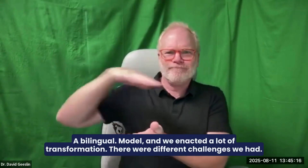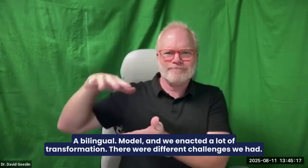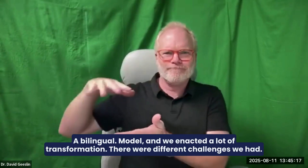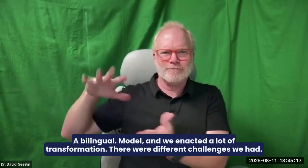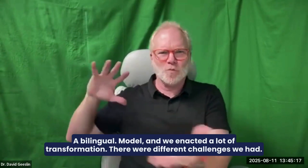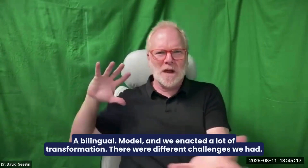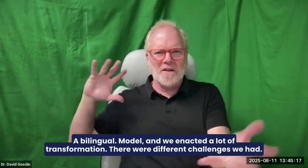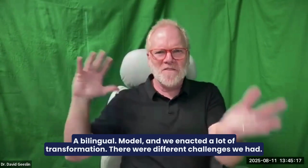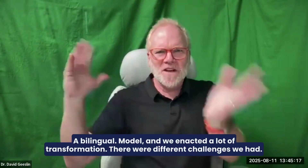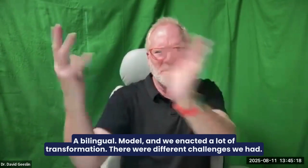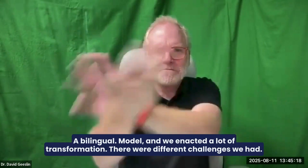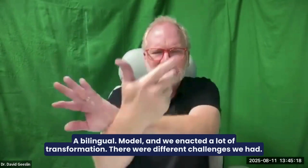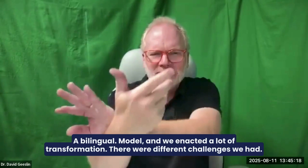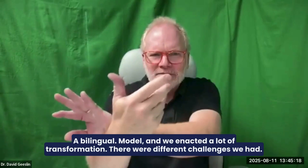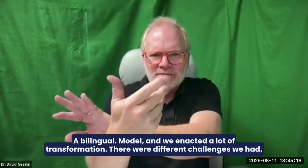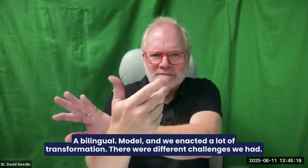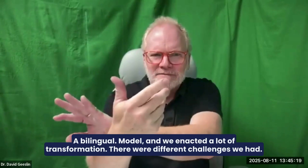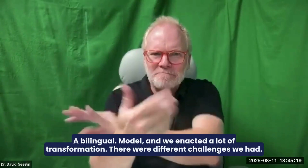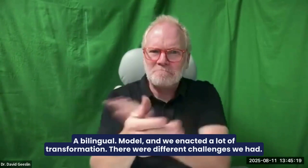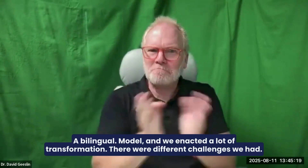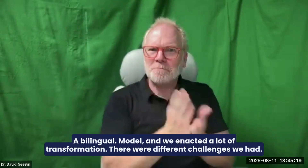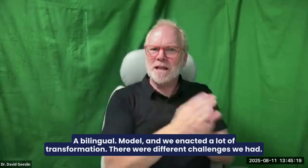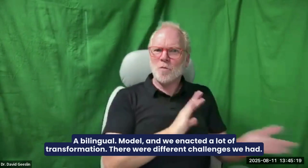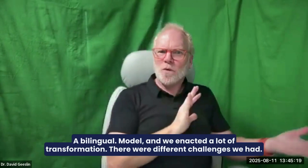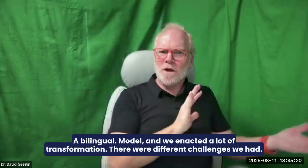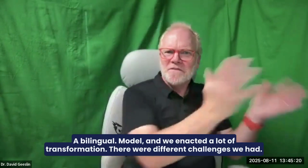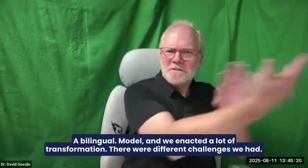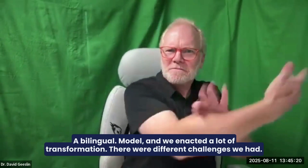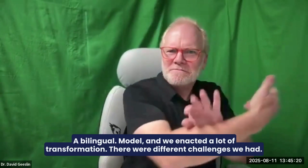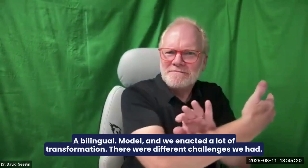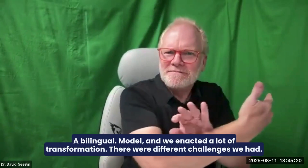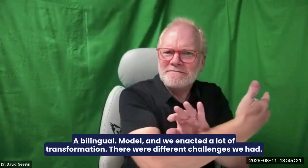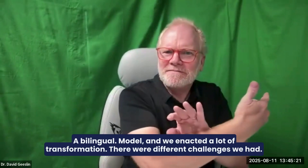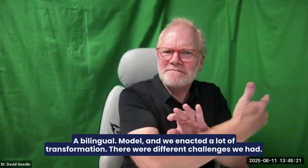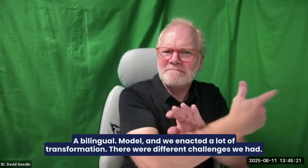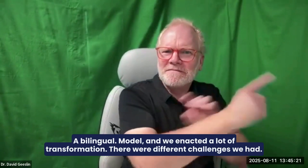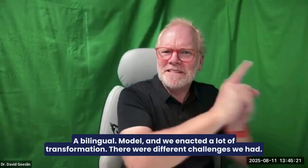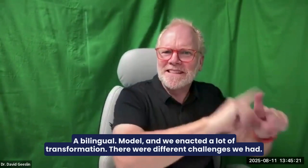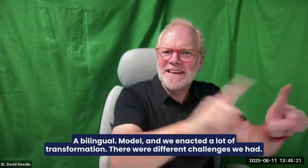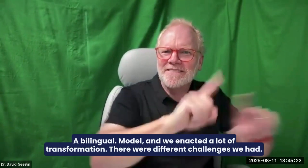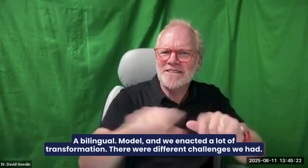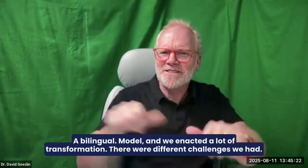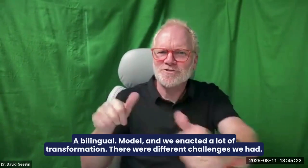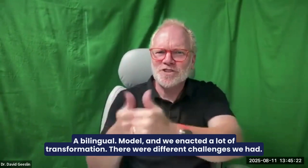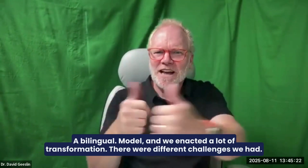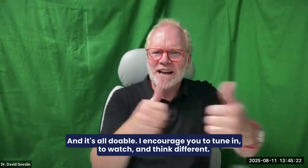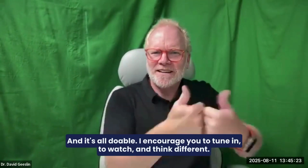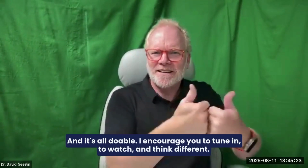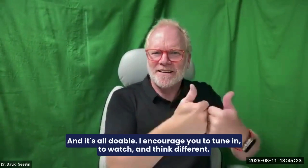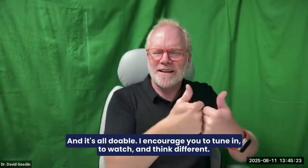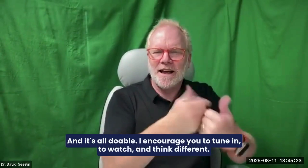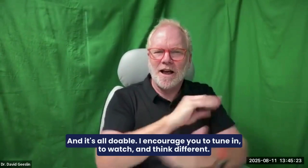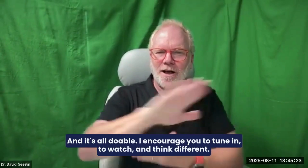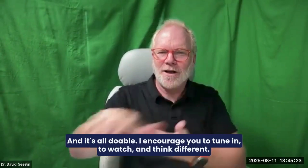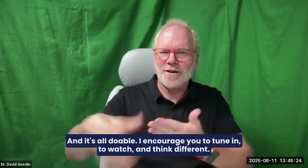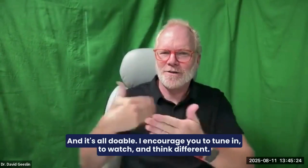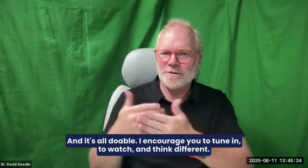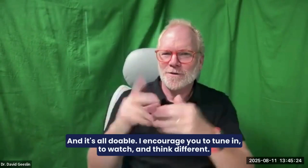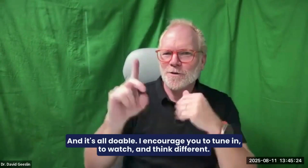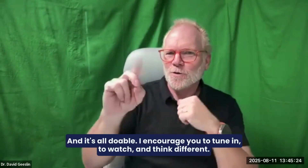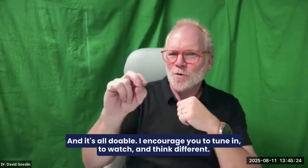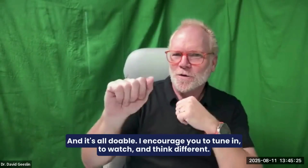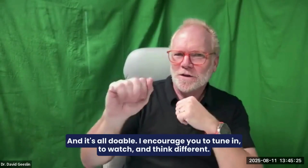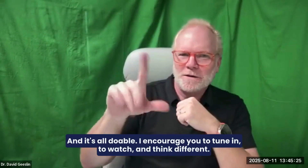Indiana School for the Deaf became a bilingual model, and we enacted a lot of transformation. There were